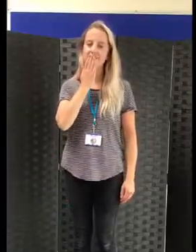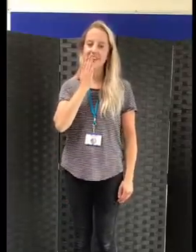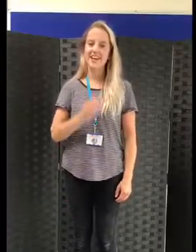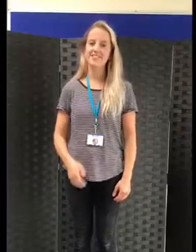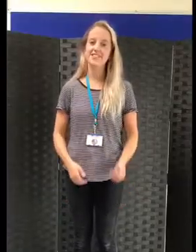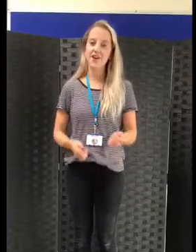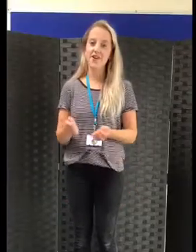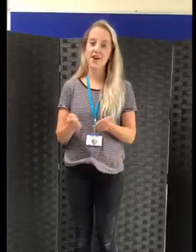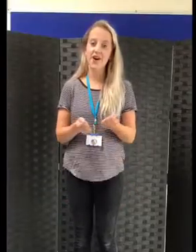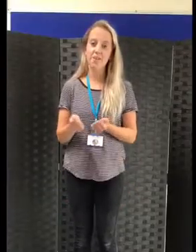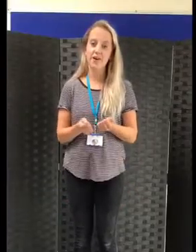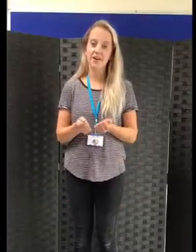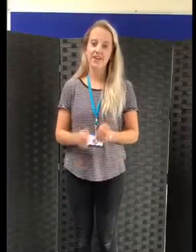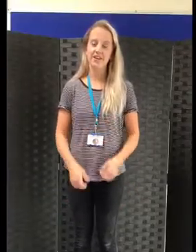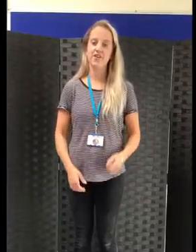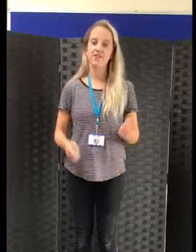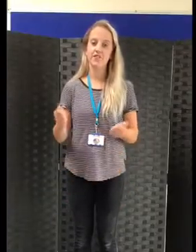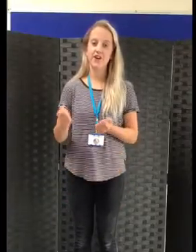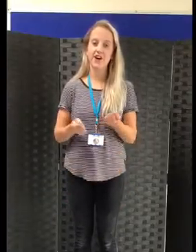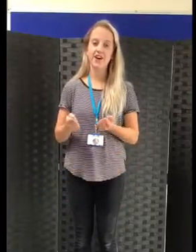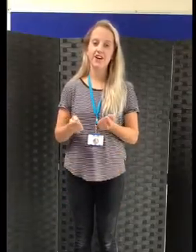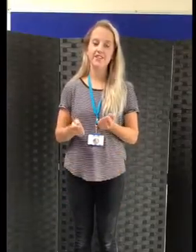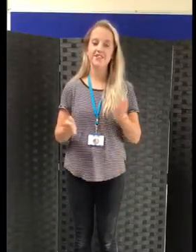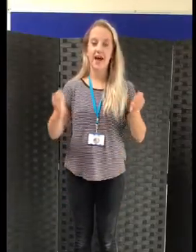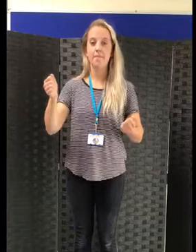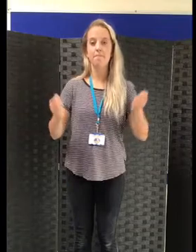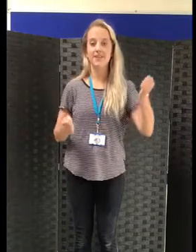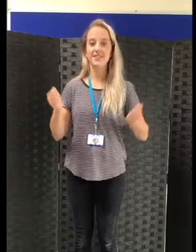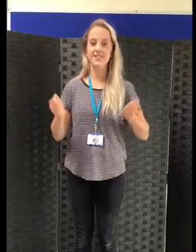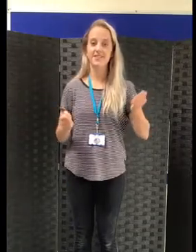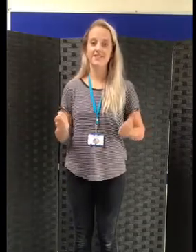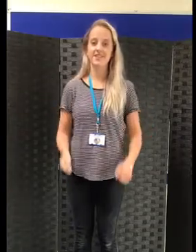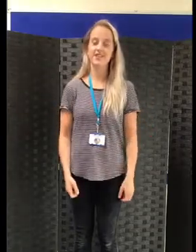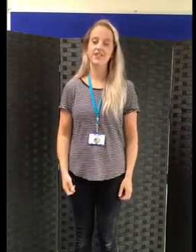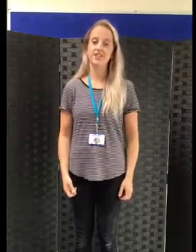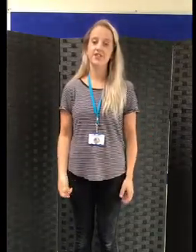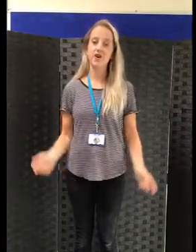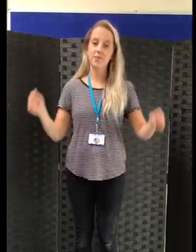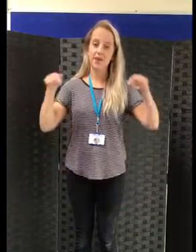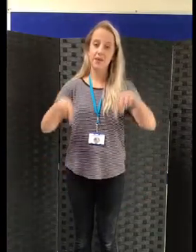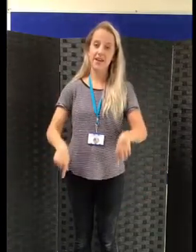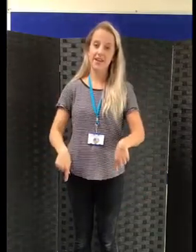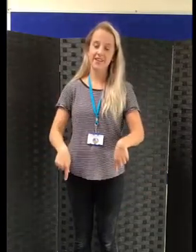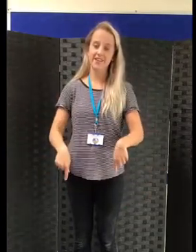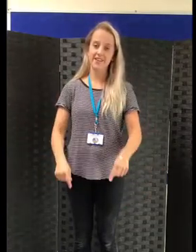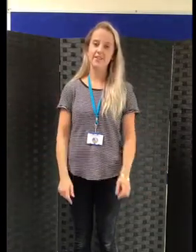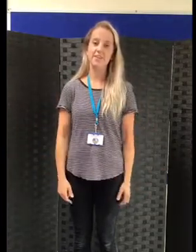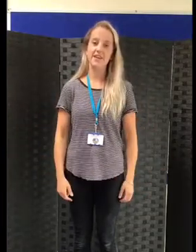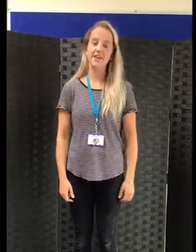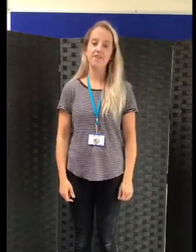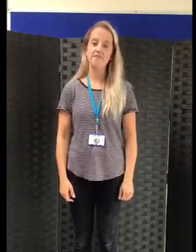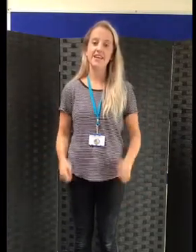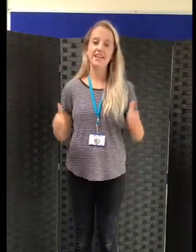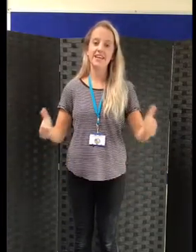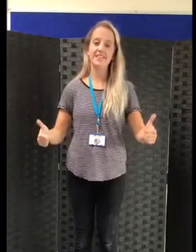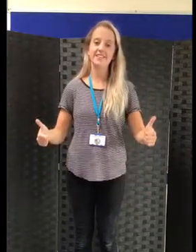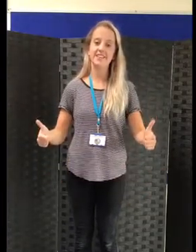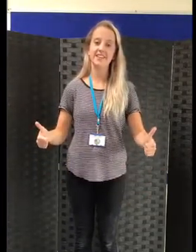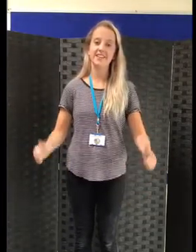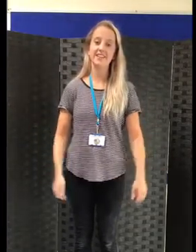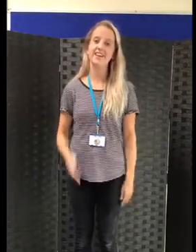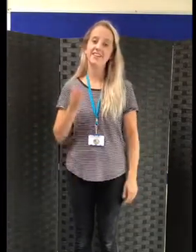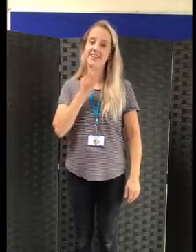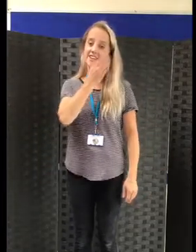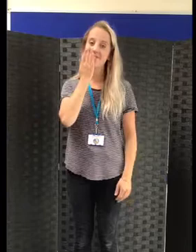The nursery has its own car park for cars and buses to drop you here, making it really